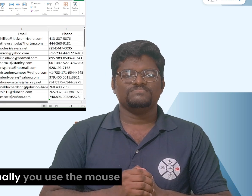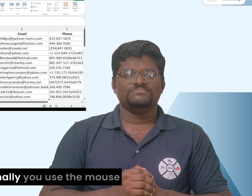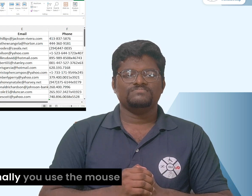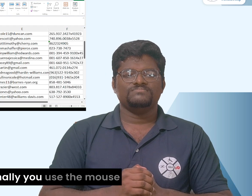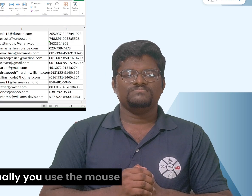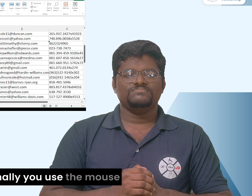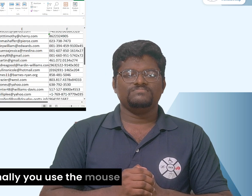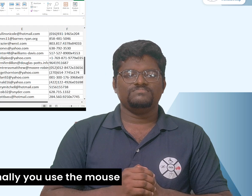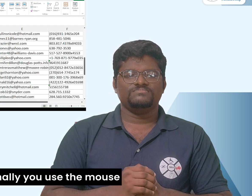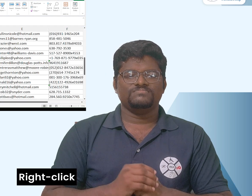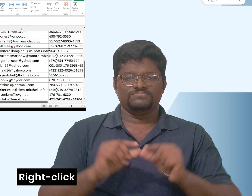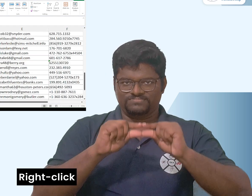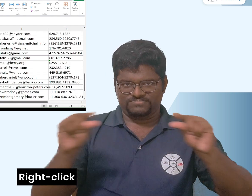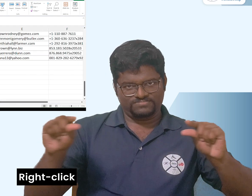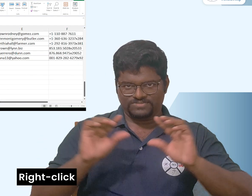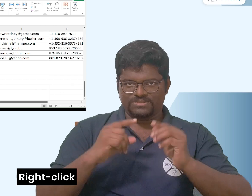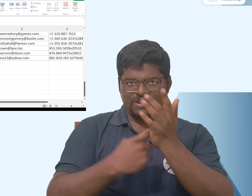Normally, you use the mouse right-click.